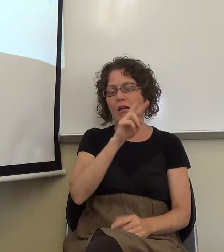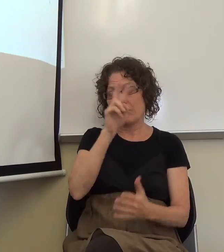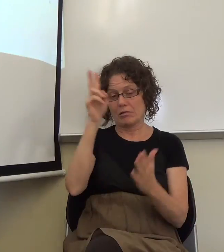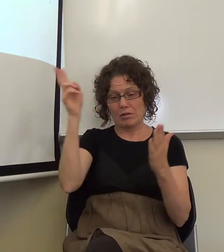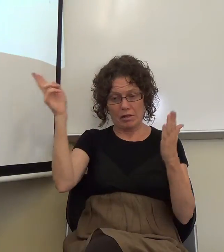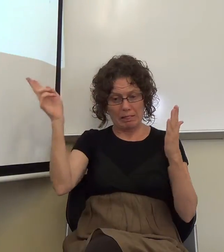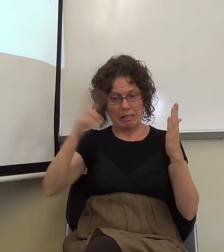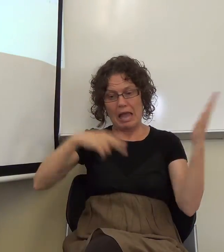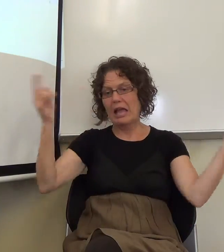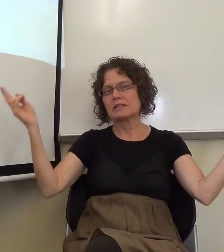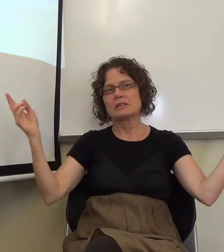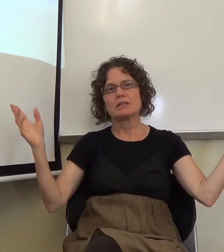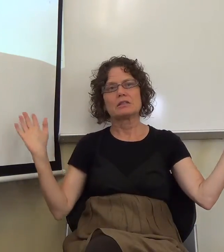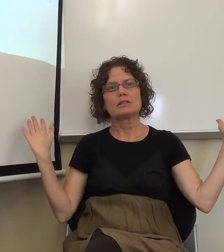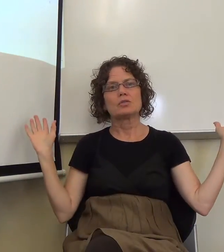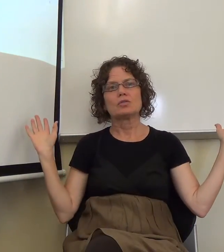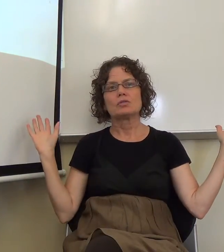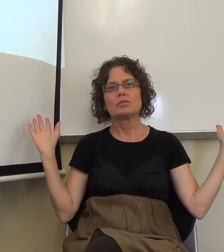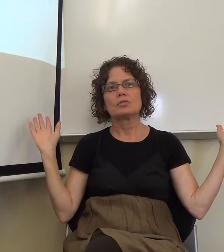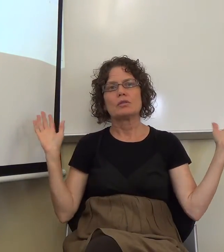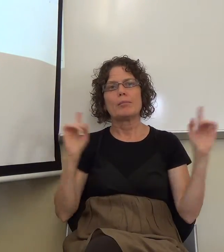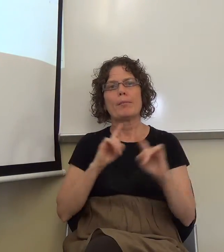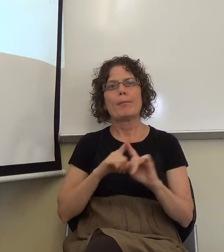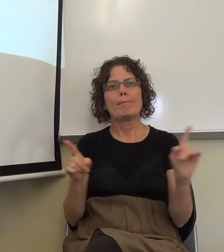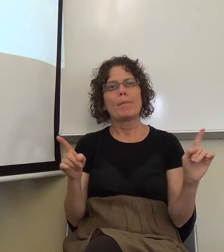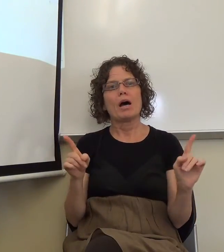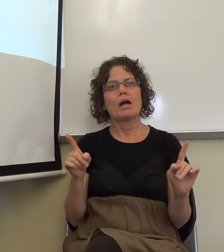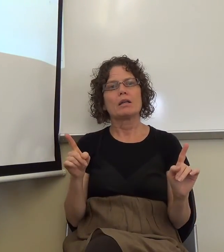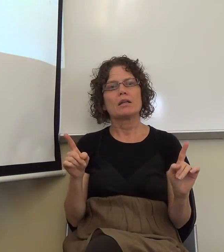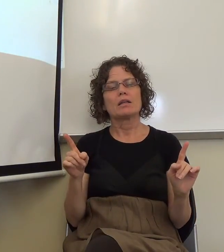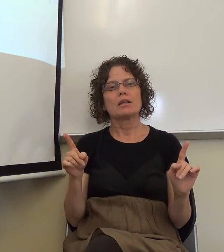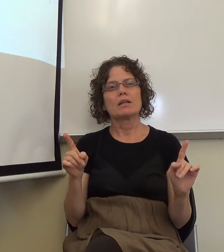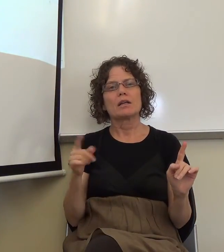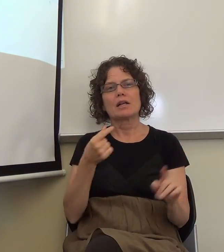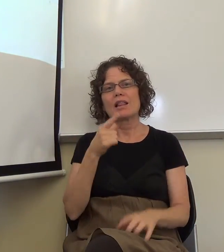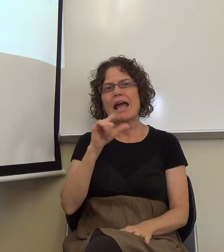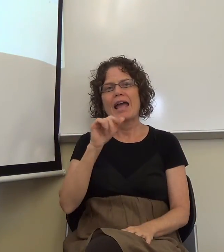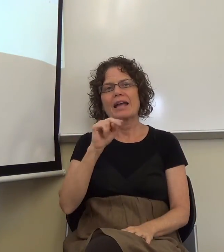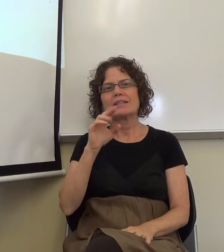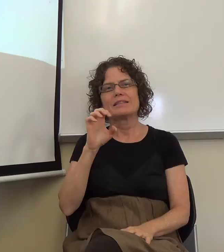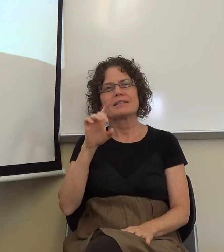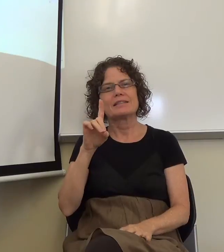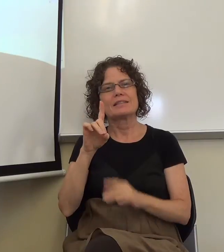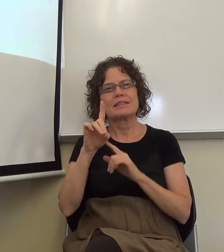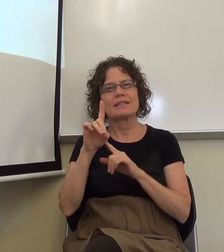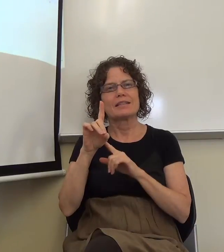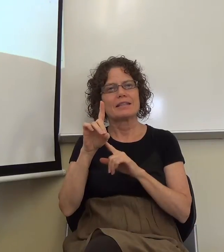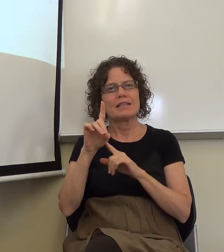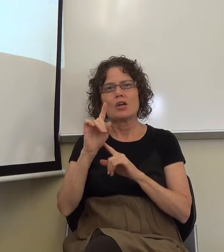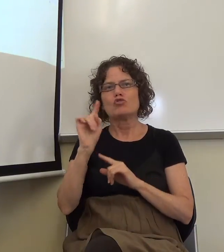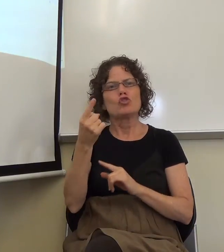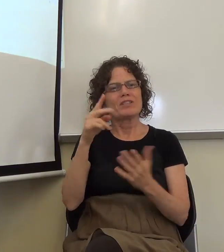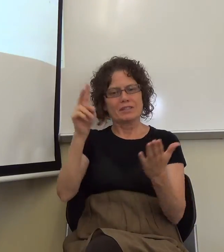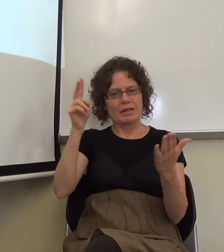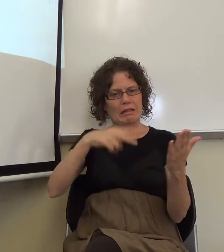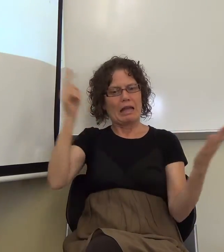glanced, but he, what's the opposite of just glancing at something?